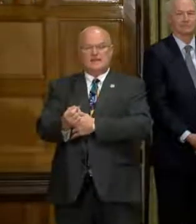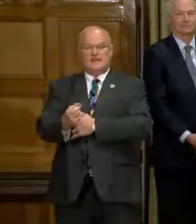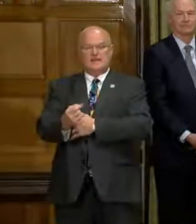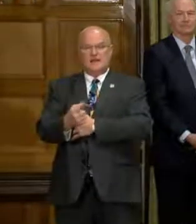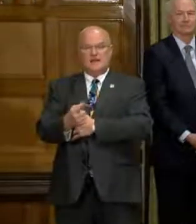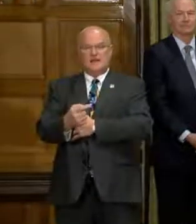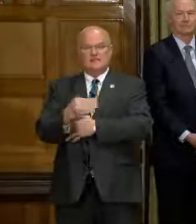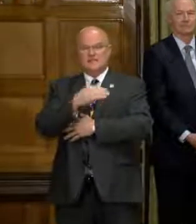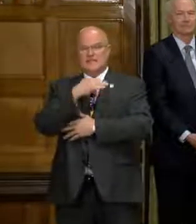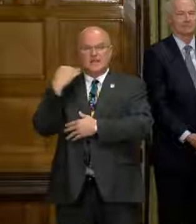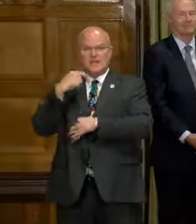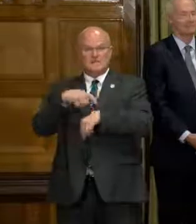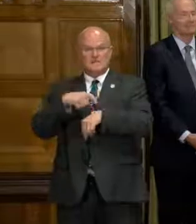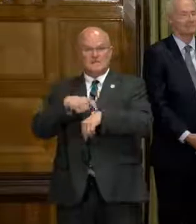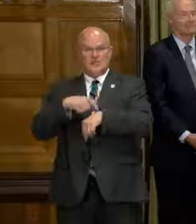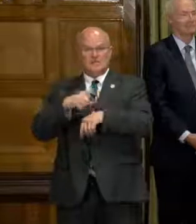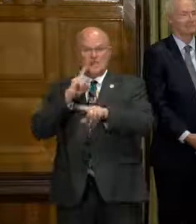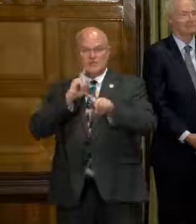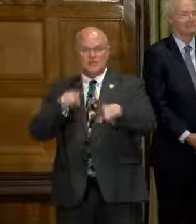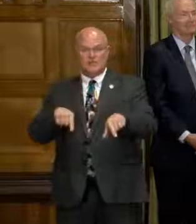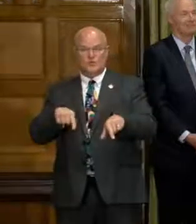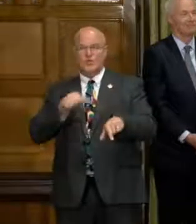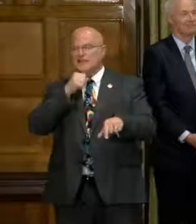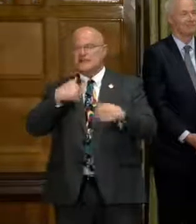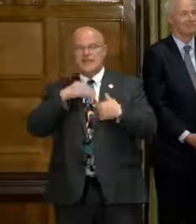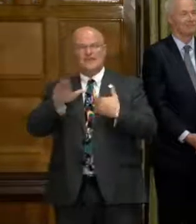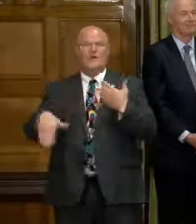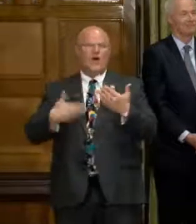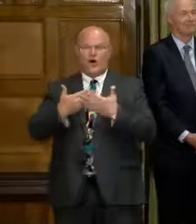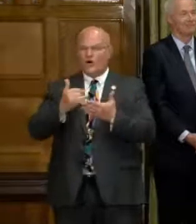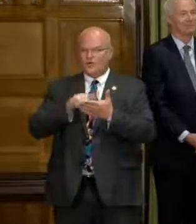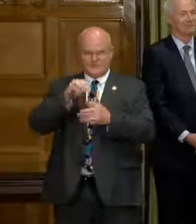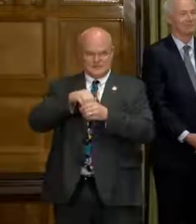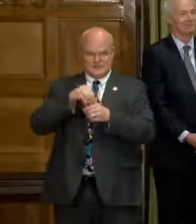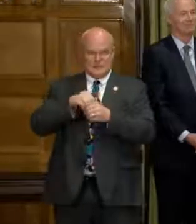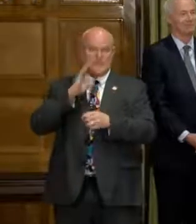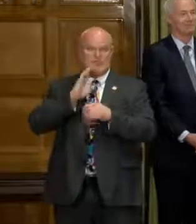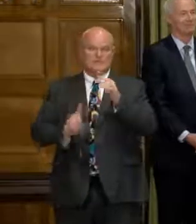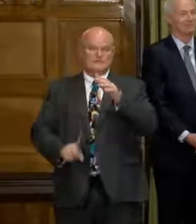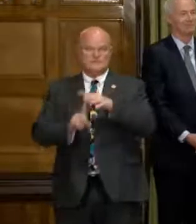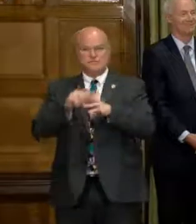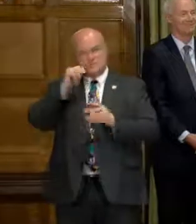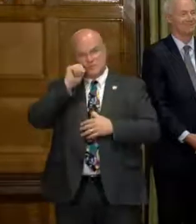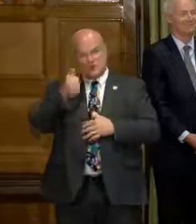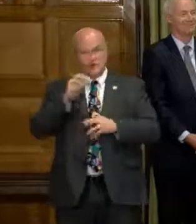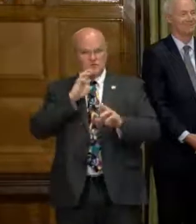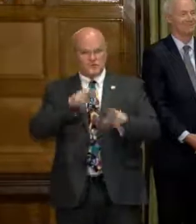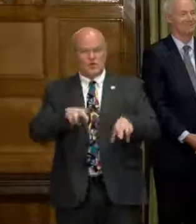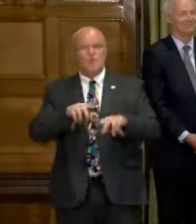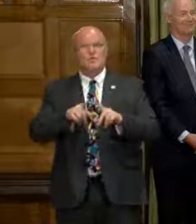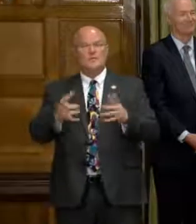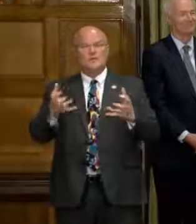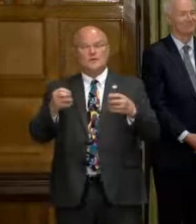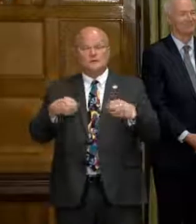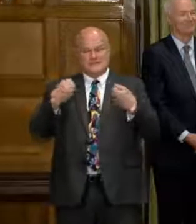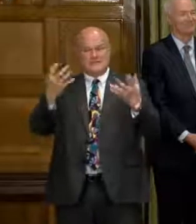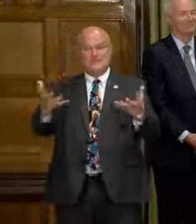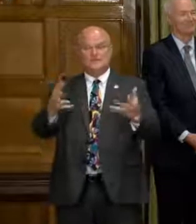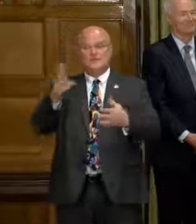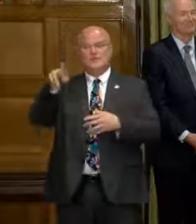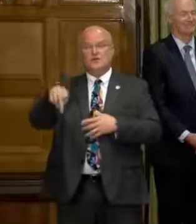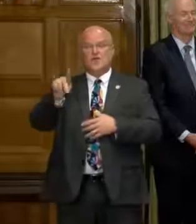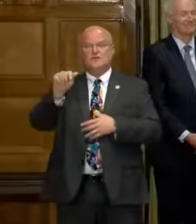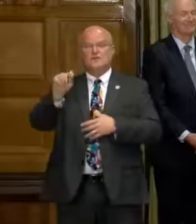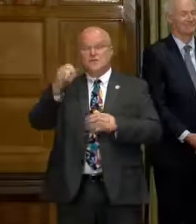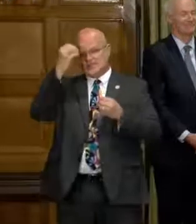which is when we had that report, I didn't have all of those in there. They will appear on tomorrow's report. But I wanted to give you